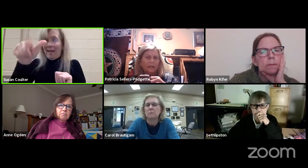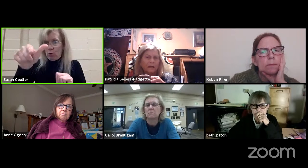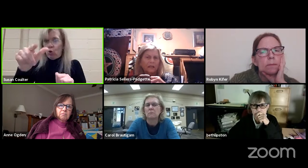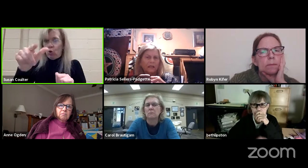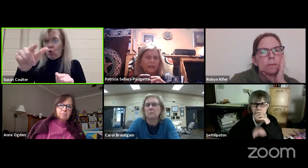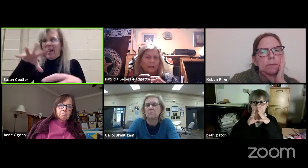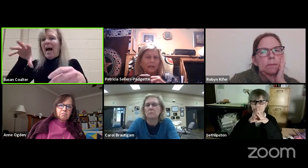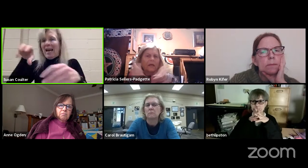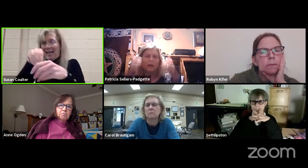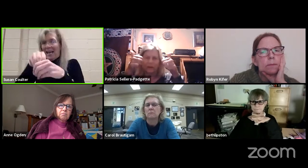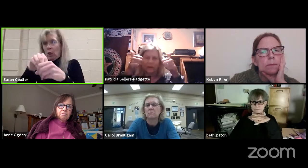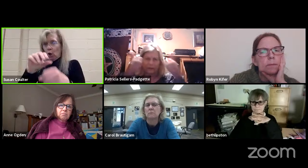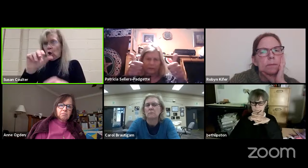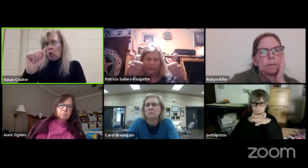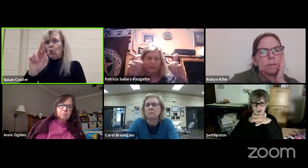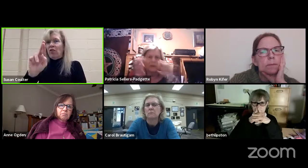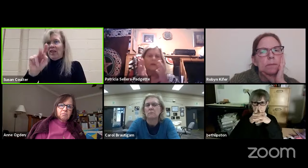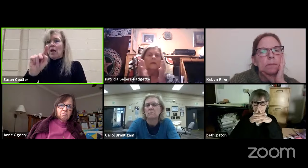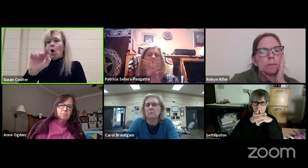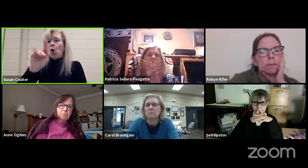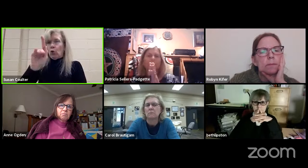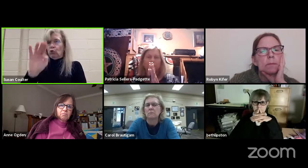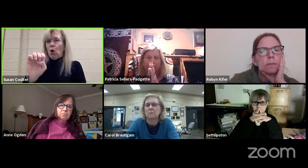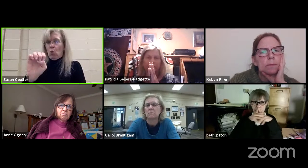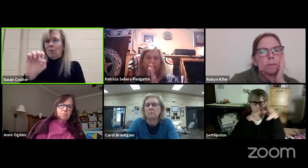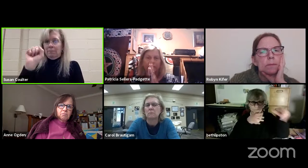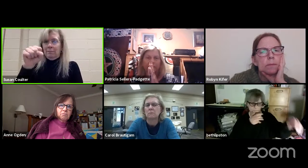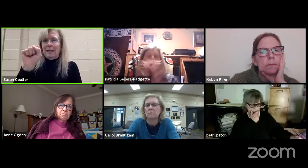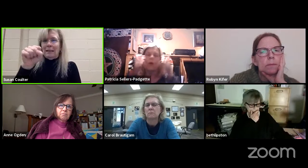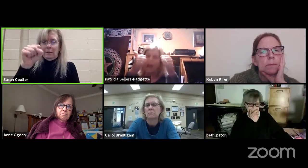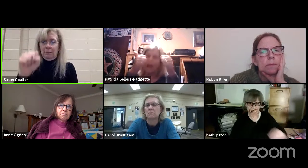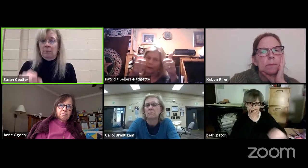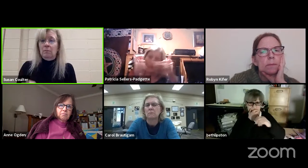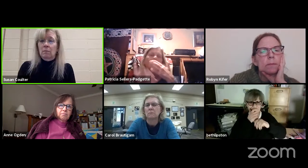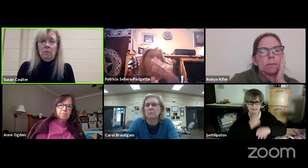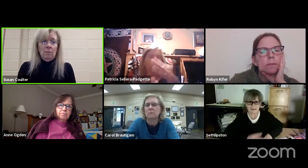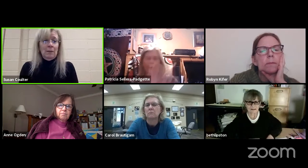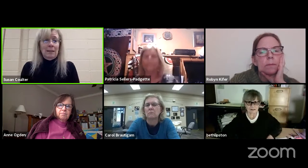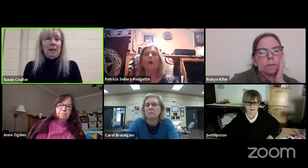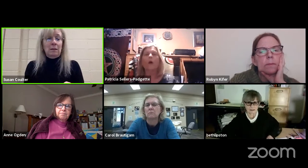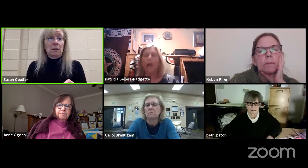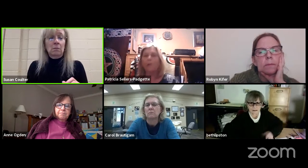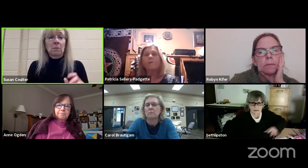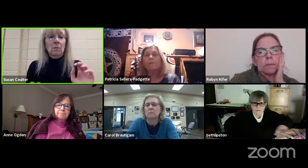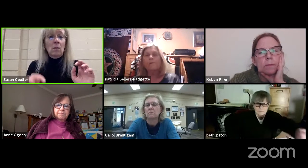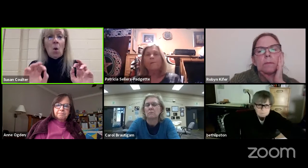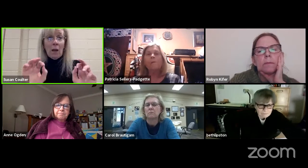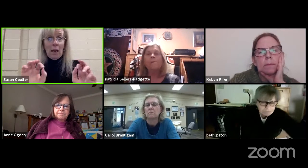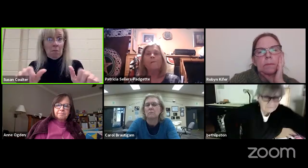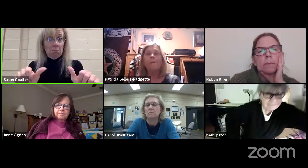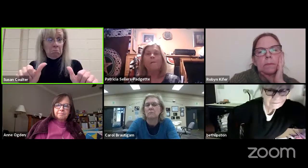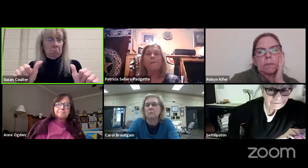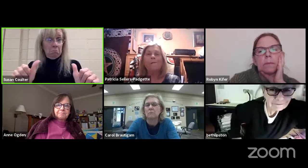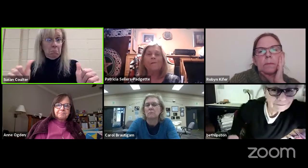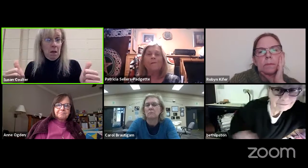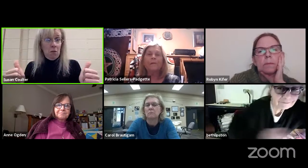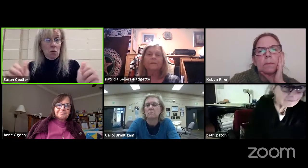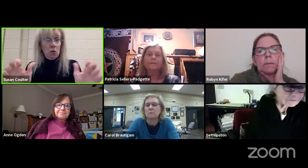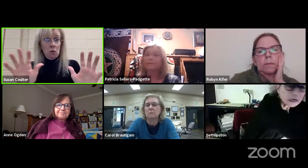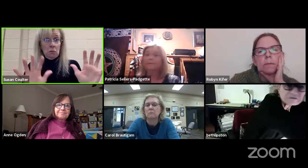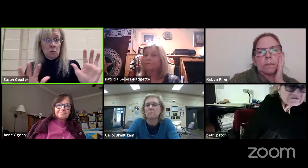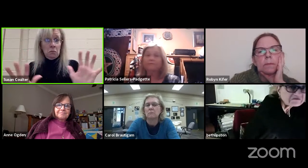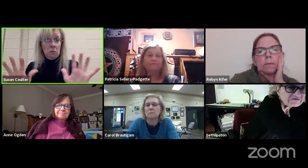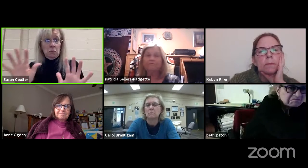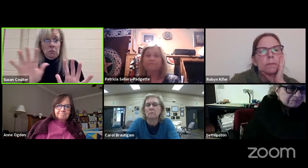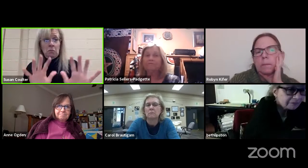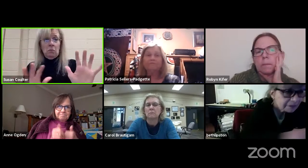Pot later, and I can include the artichoke. Yes, yes. Okay.